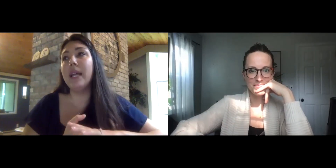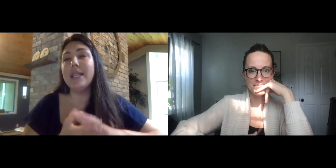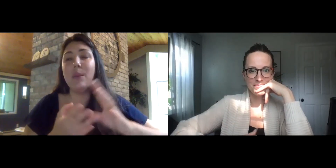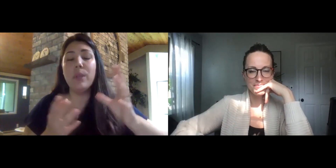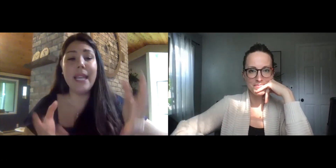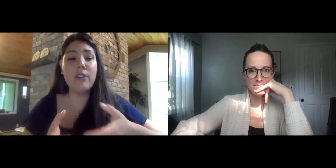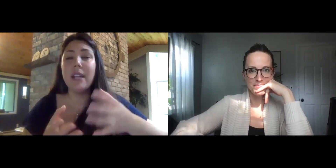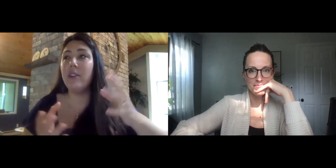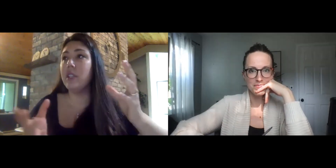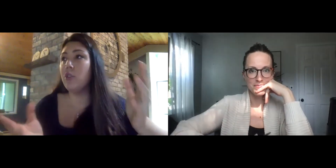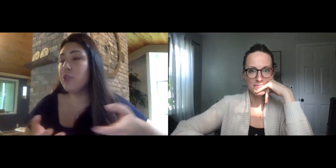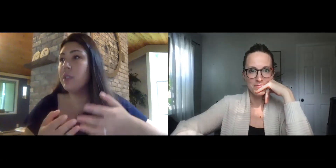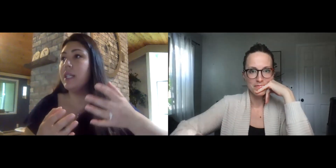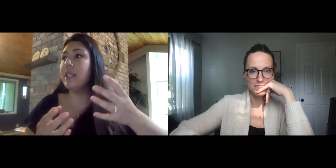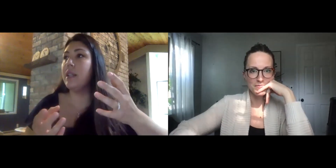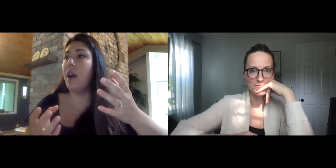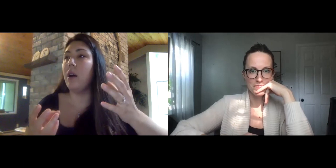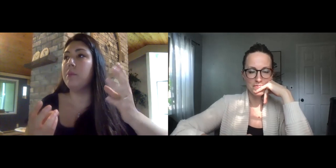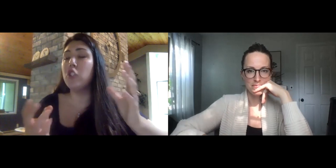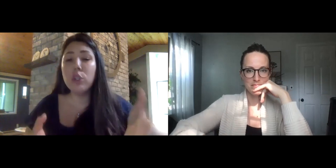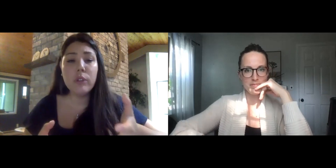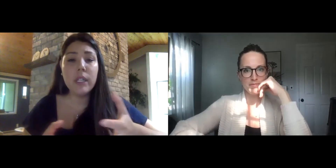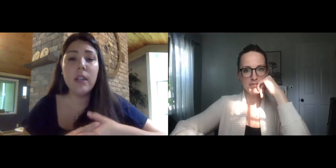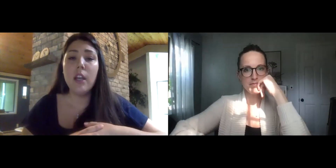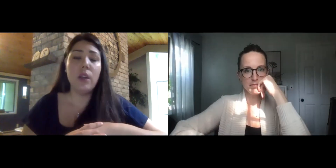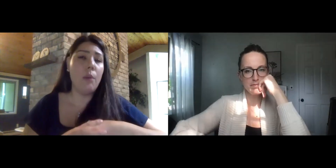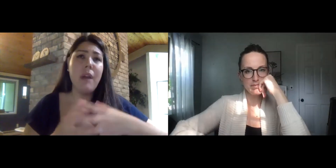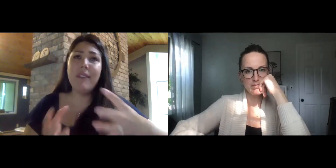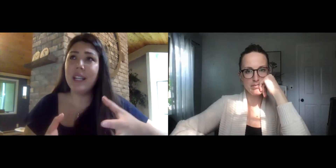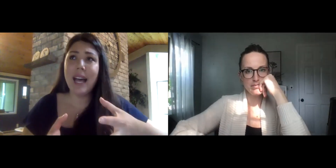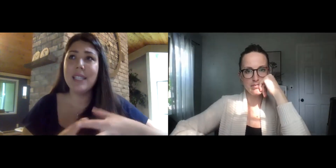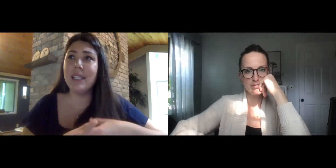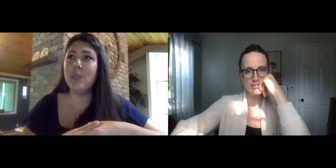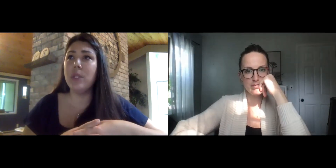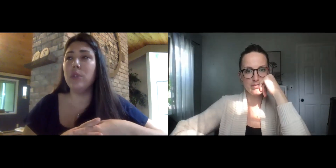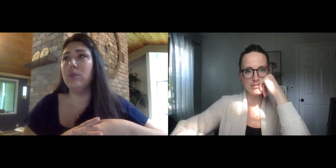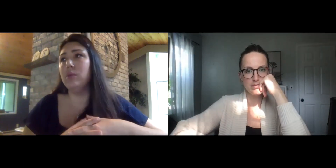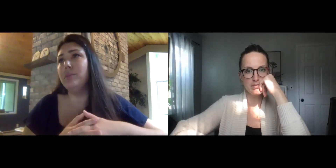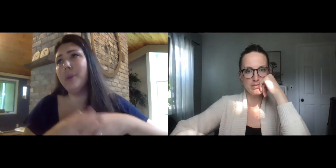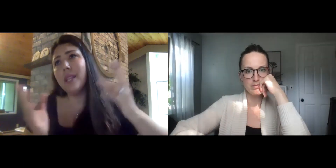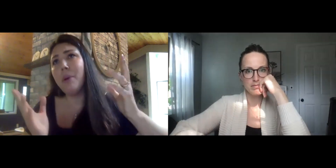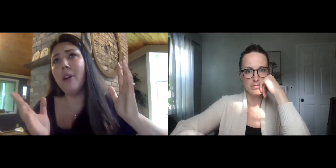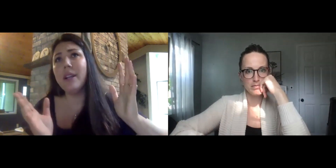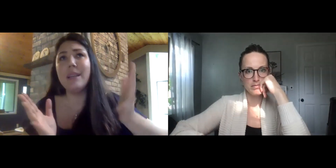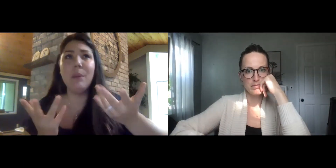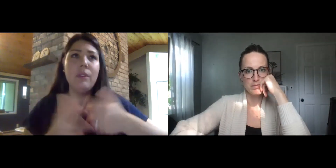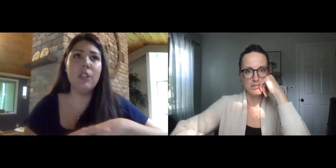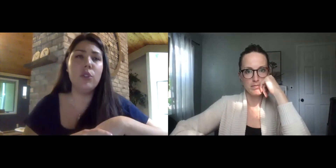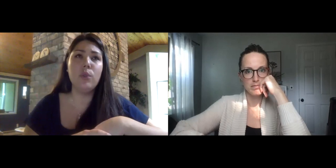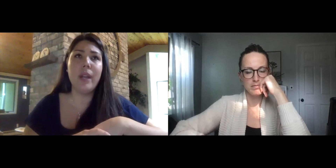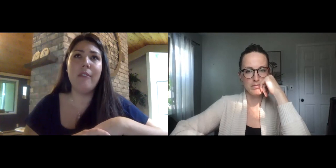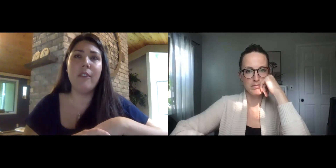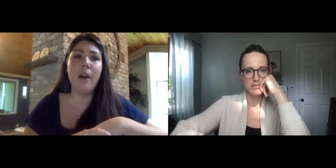big, like I said, with daycare centers and nurseries and children, private classes. We do birthday parties. I mean, we